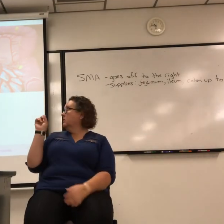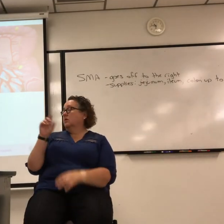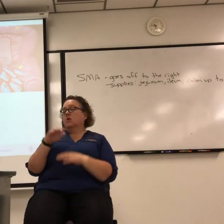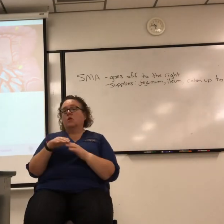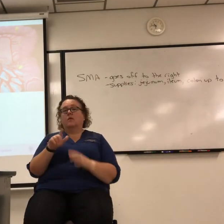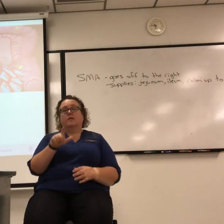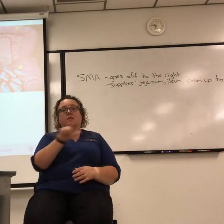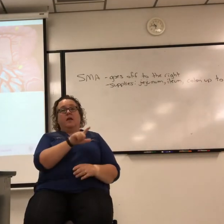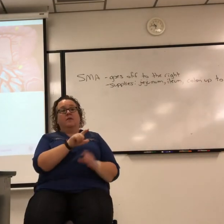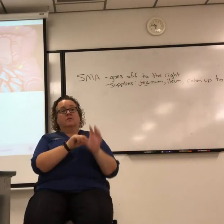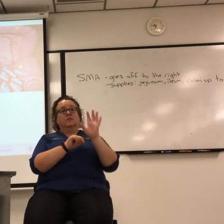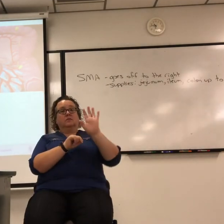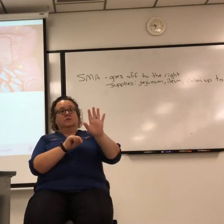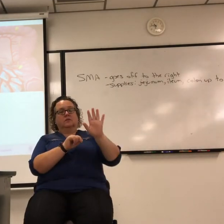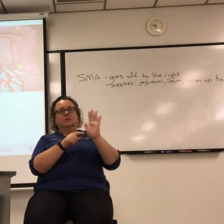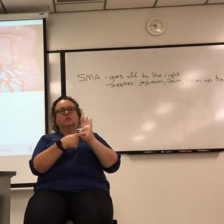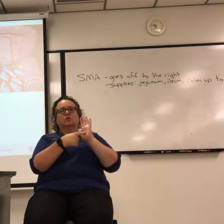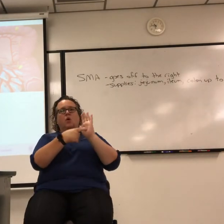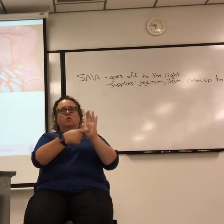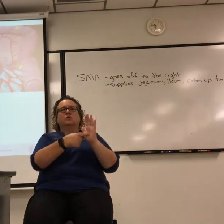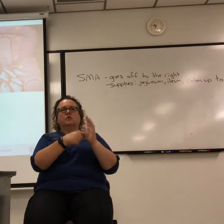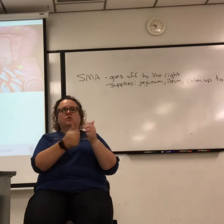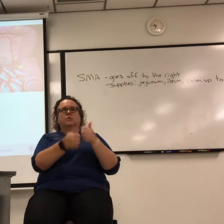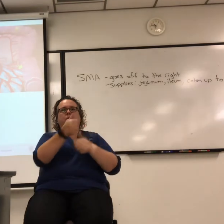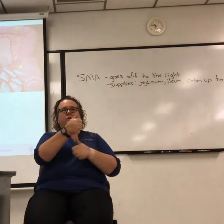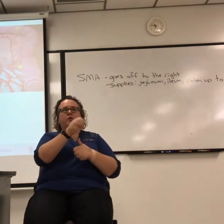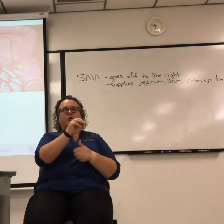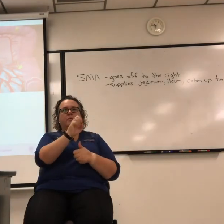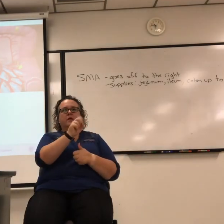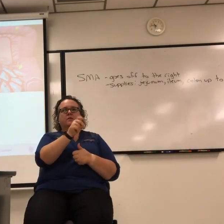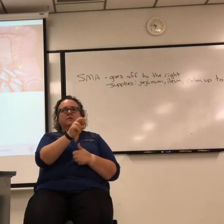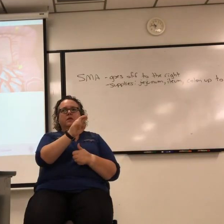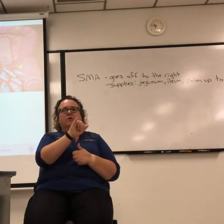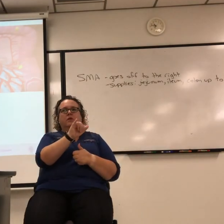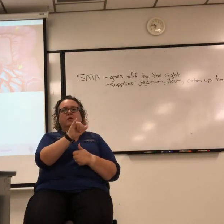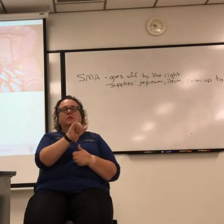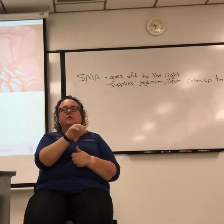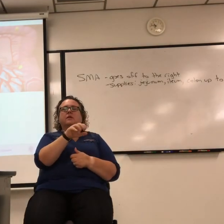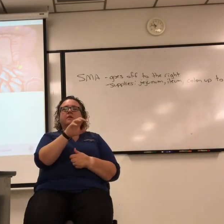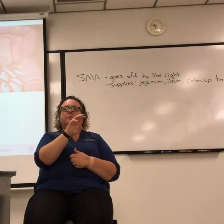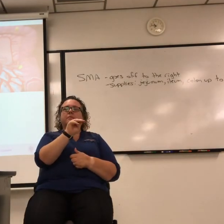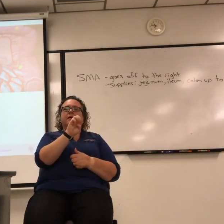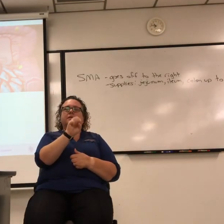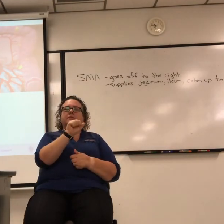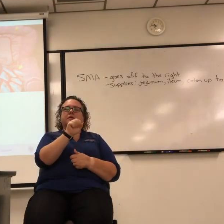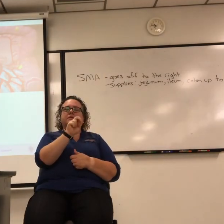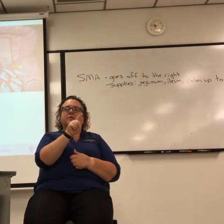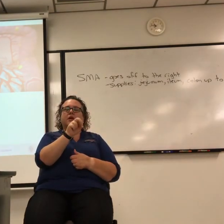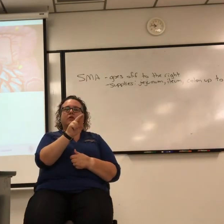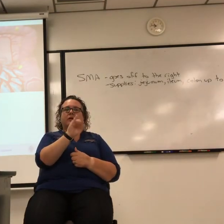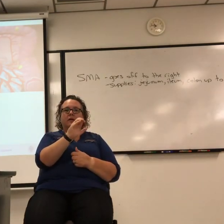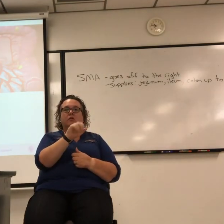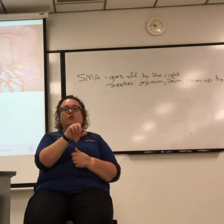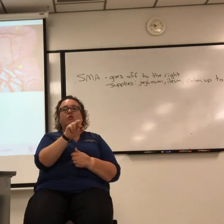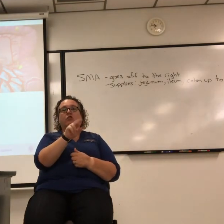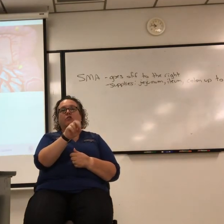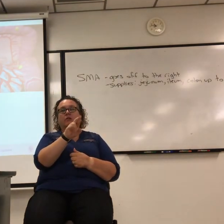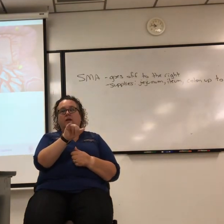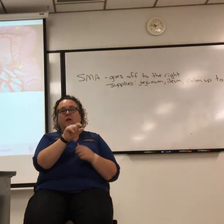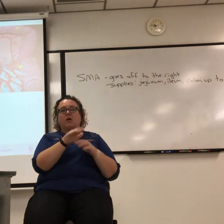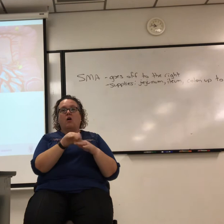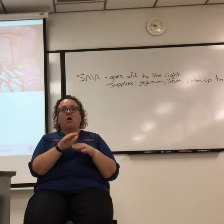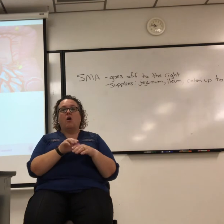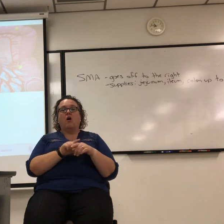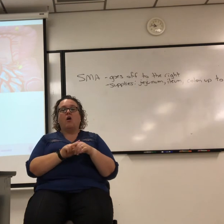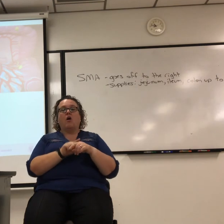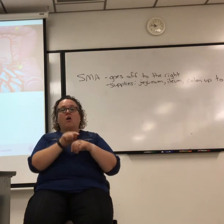left is showing you the superior mesenteric artery going off to the right. And as it goes off to the right,